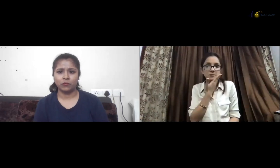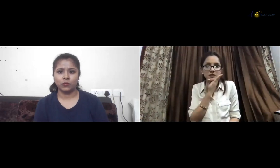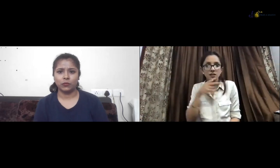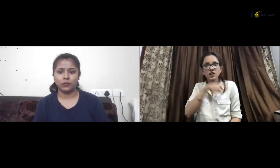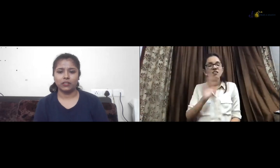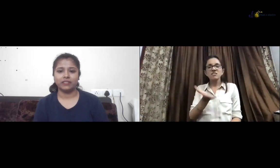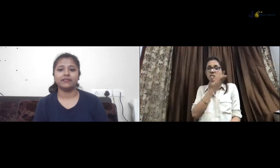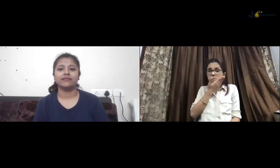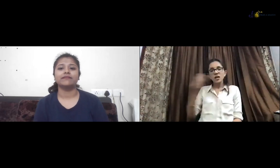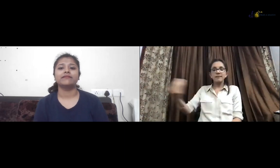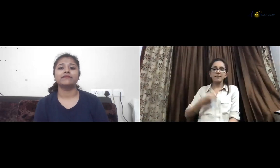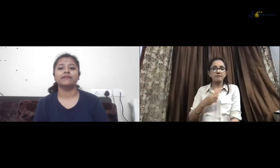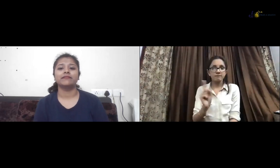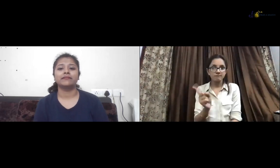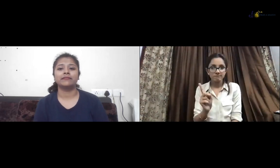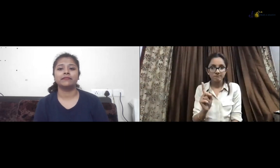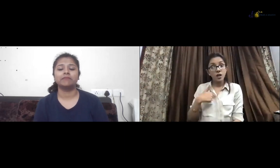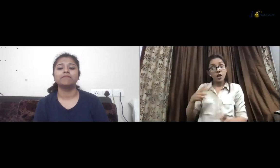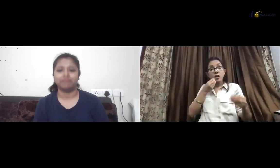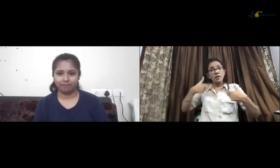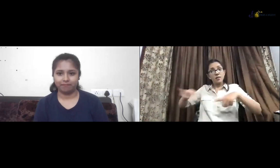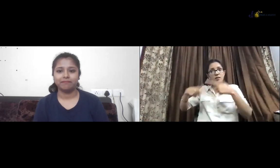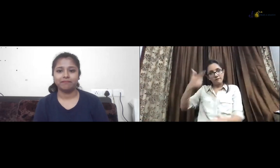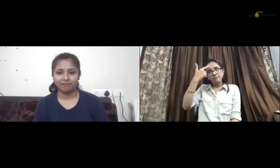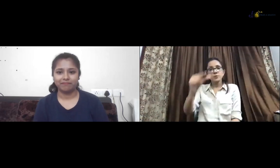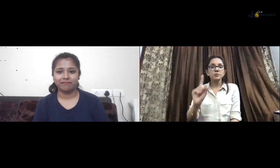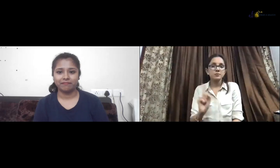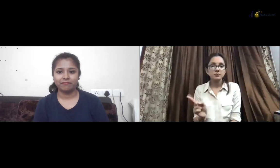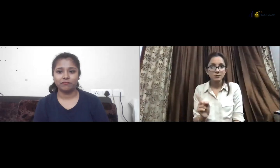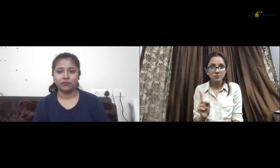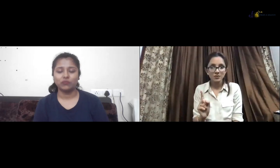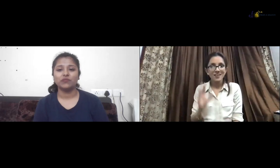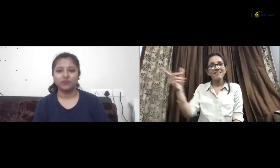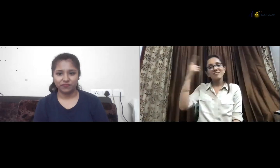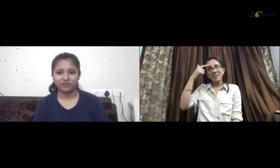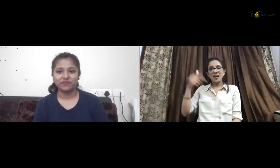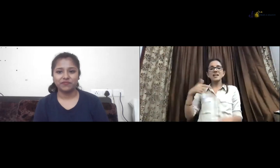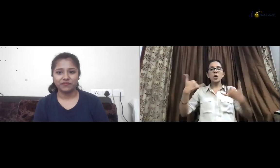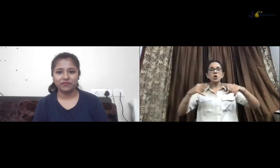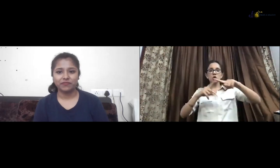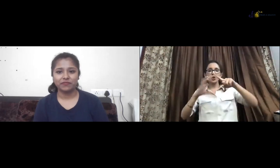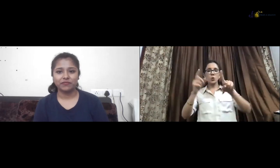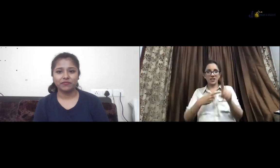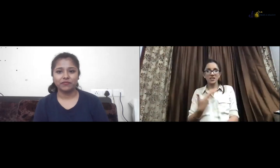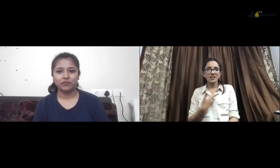And after that slap, she understood that yeah, she can do